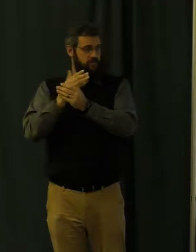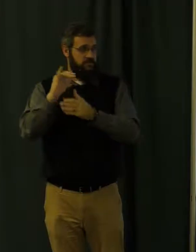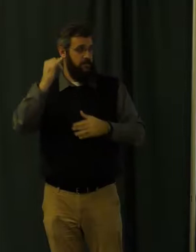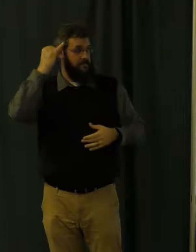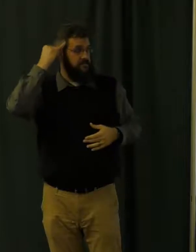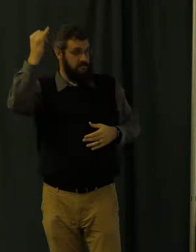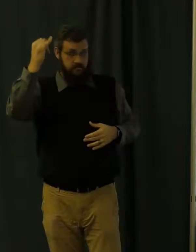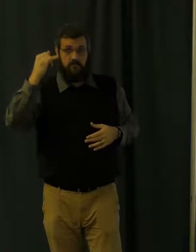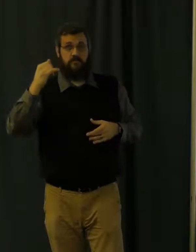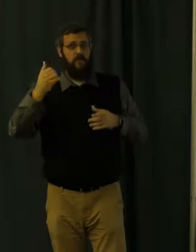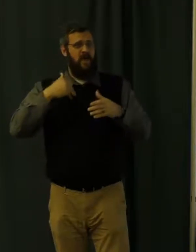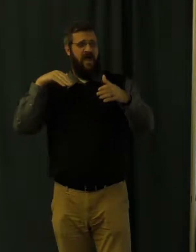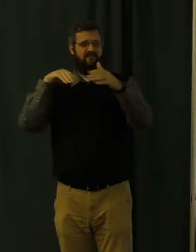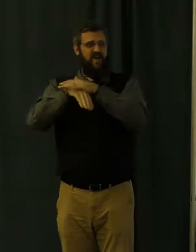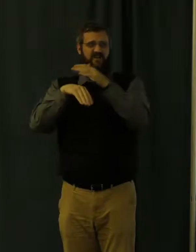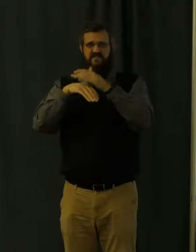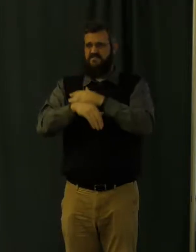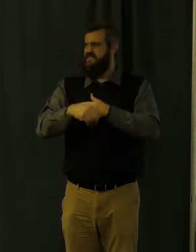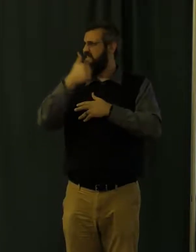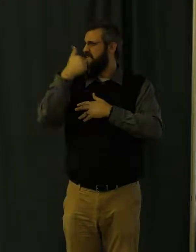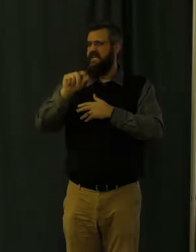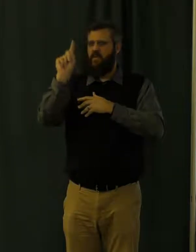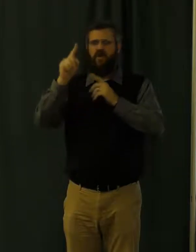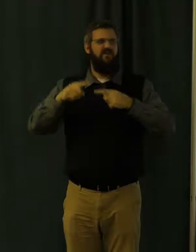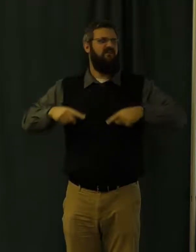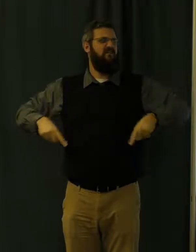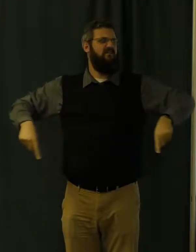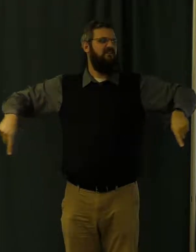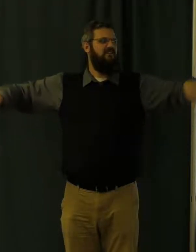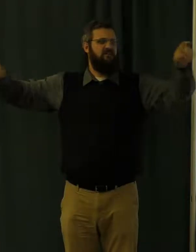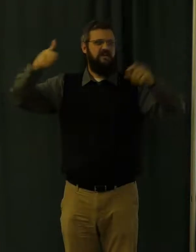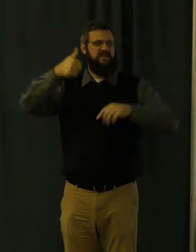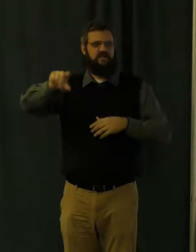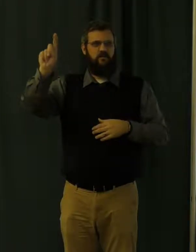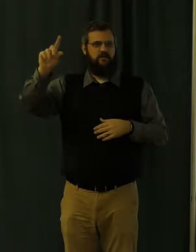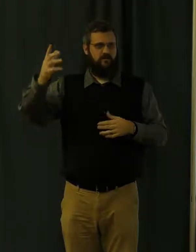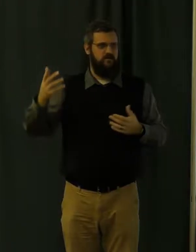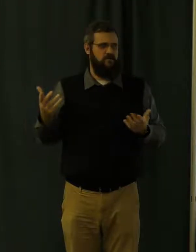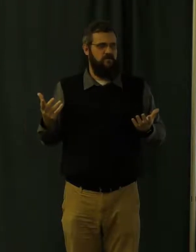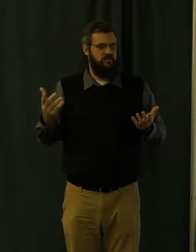and then you have access anywhere. And